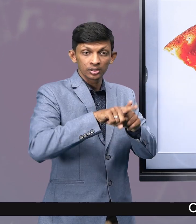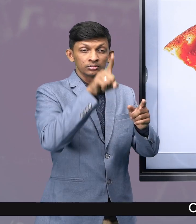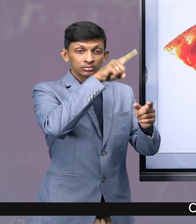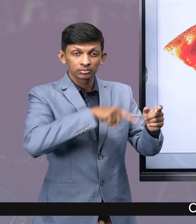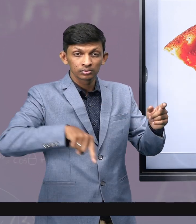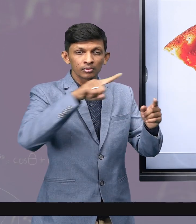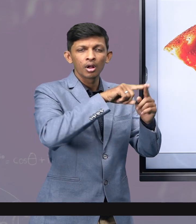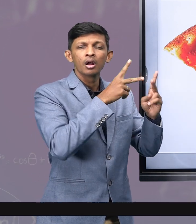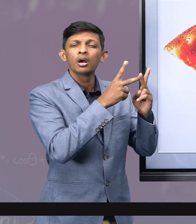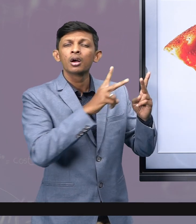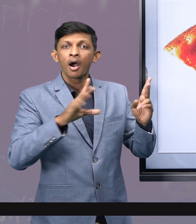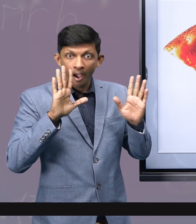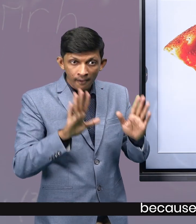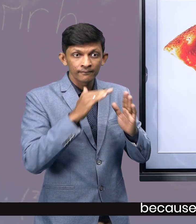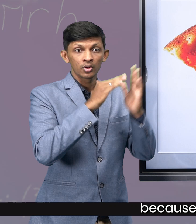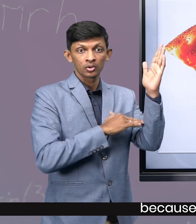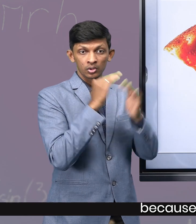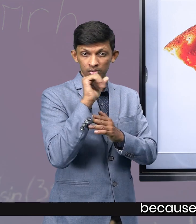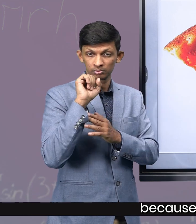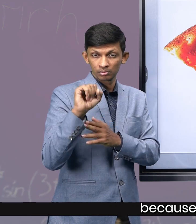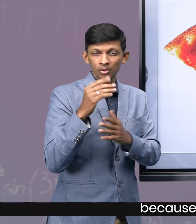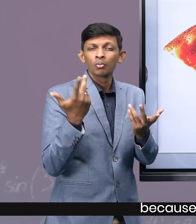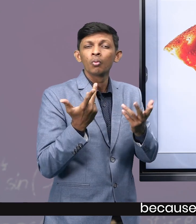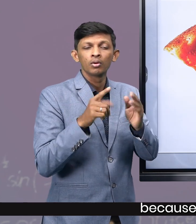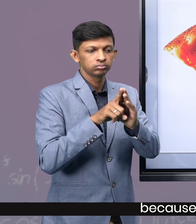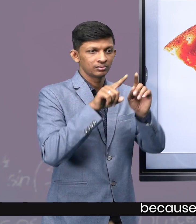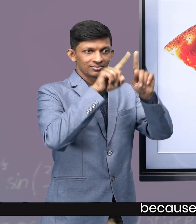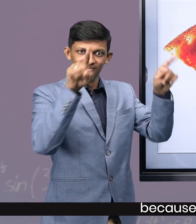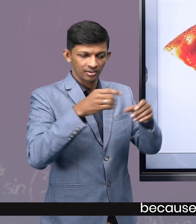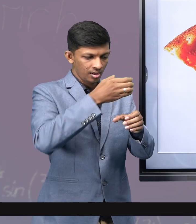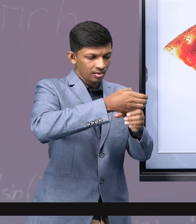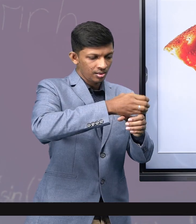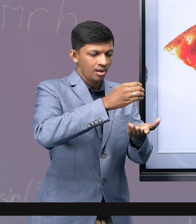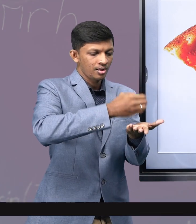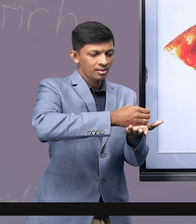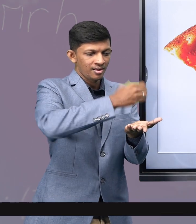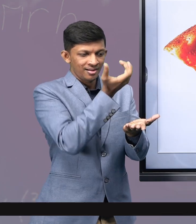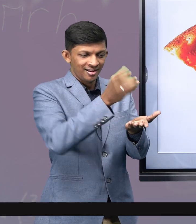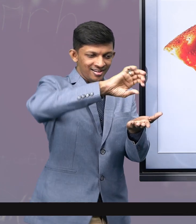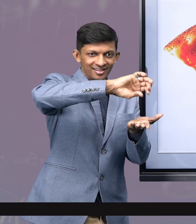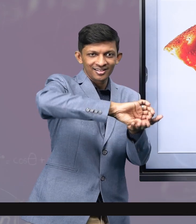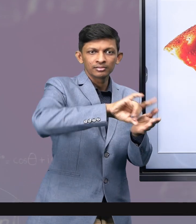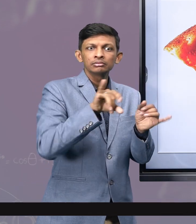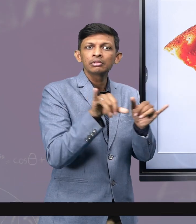Circles are different from polygons because they have a curved edge, not straight lines.